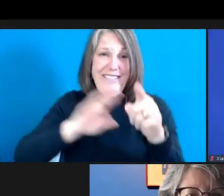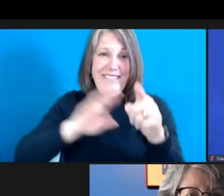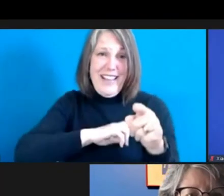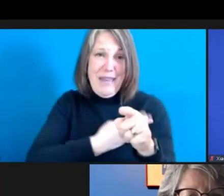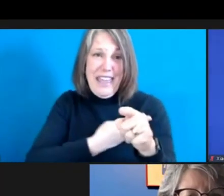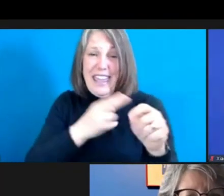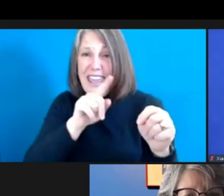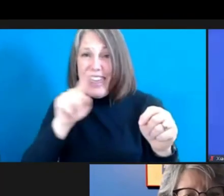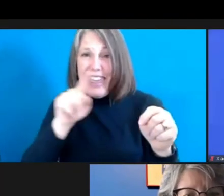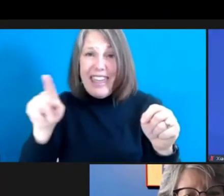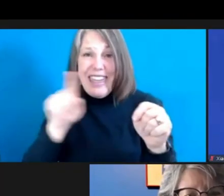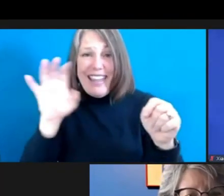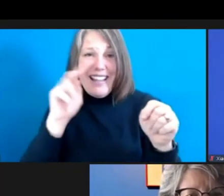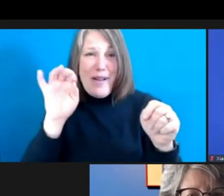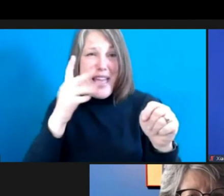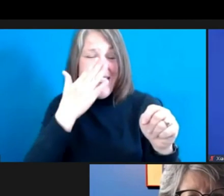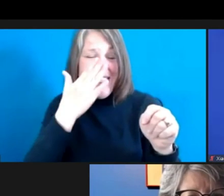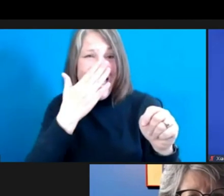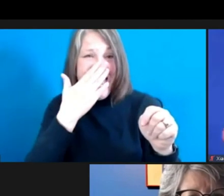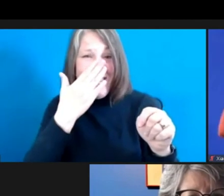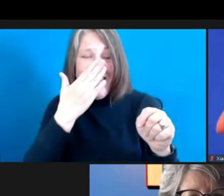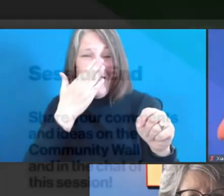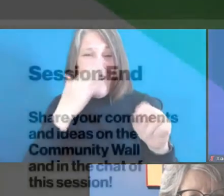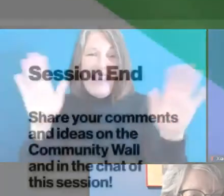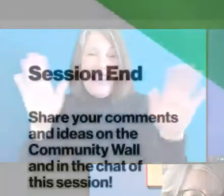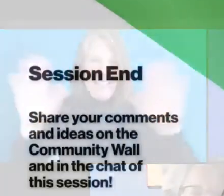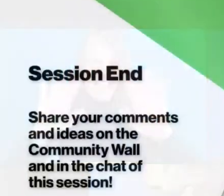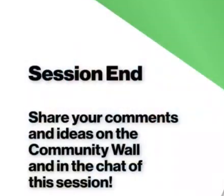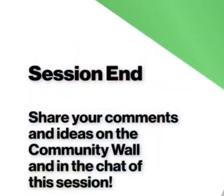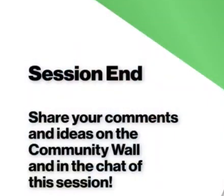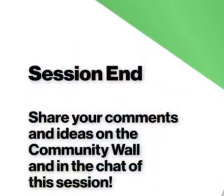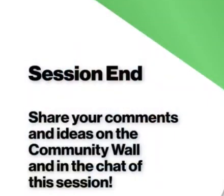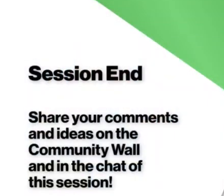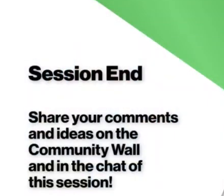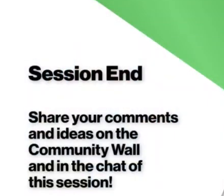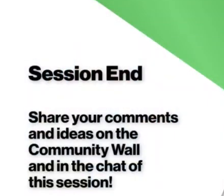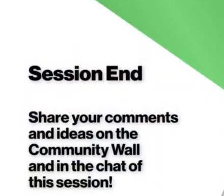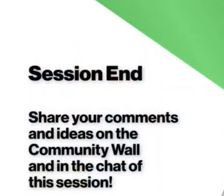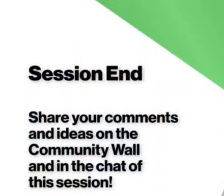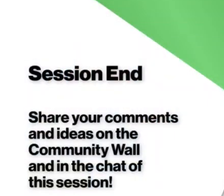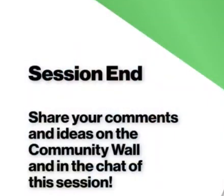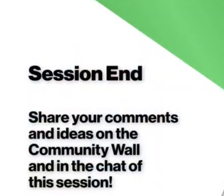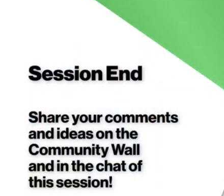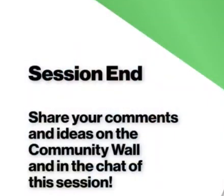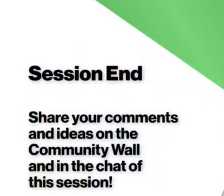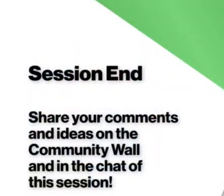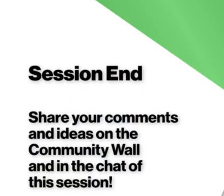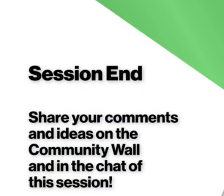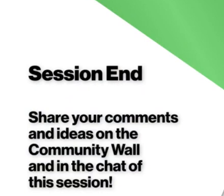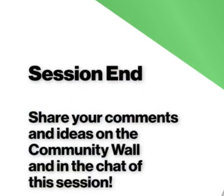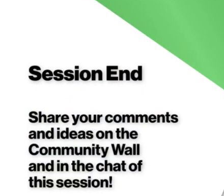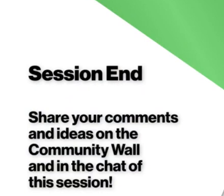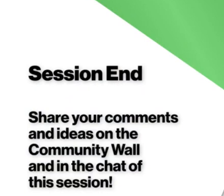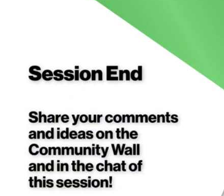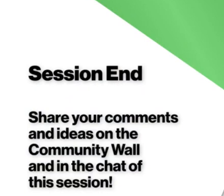coming. Okay, thank you. Thank you, everyone. Thank you. Bye,